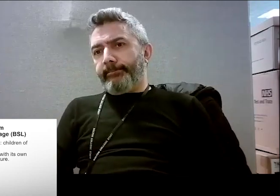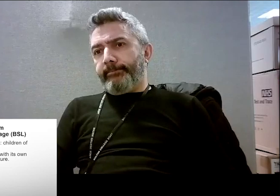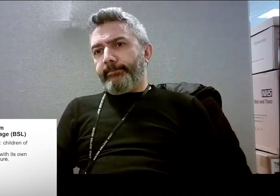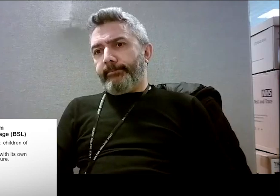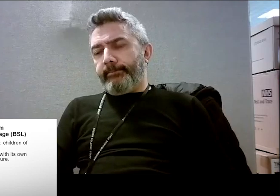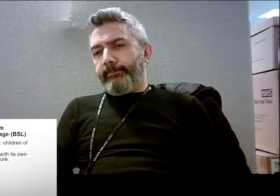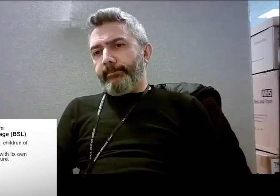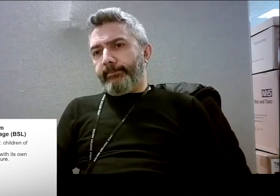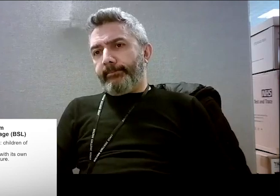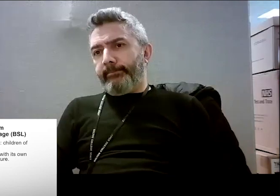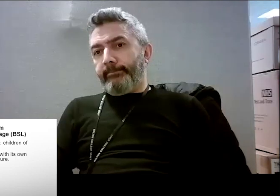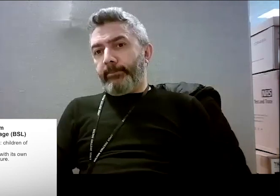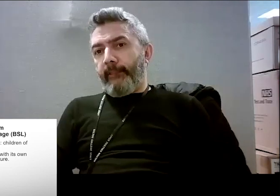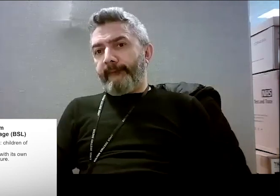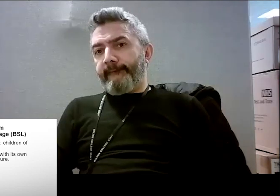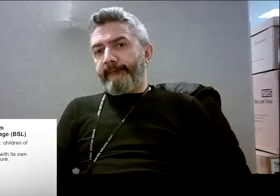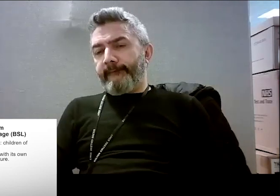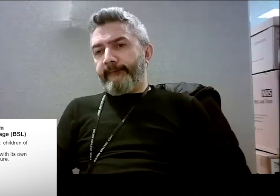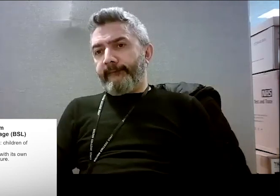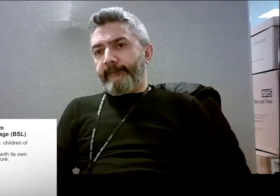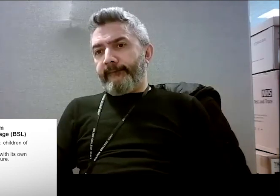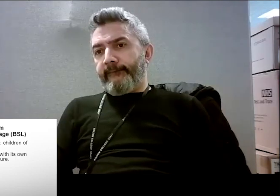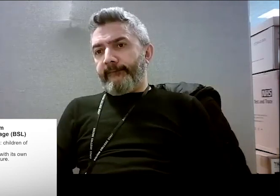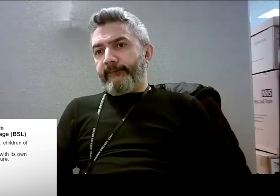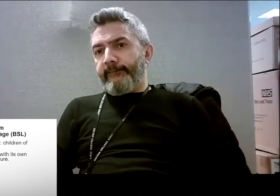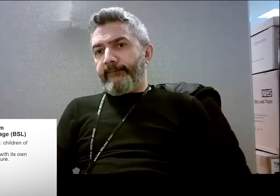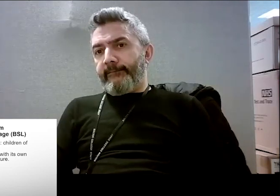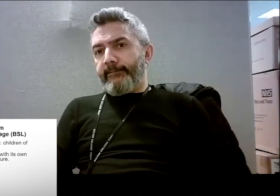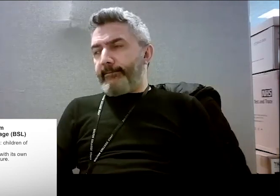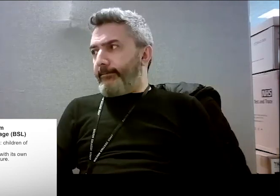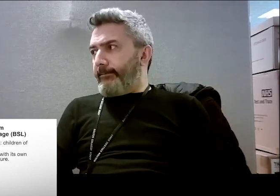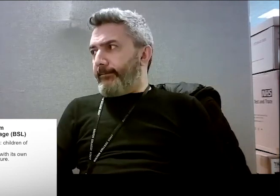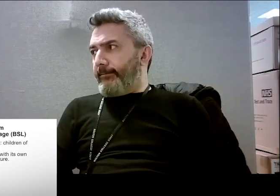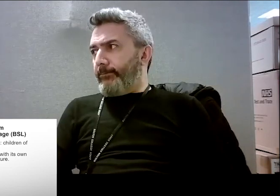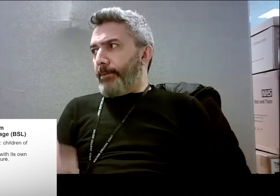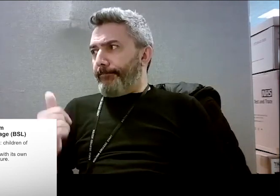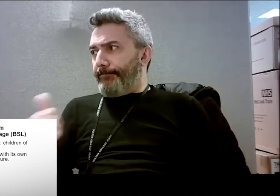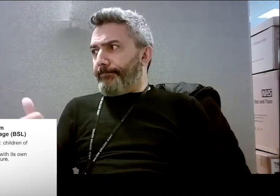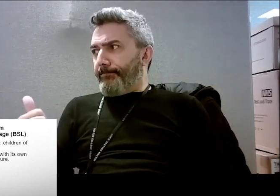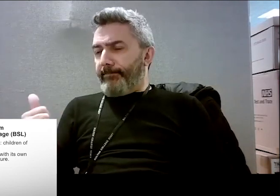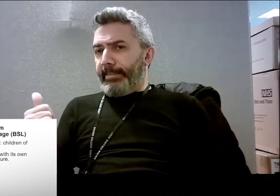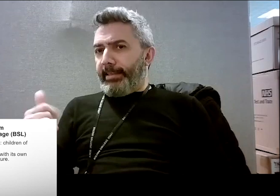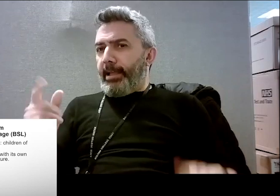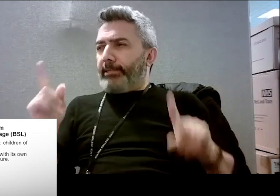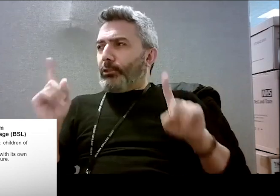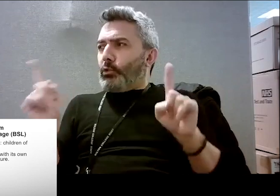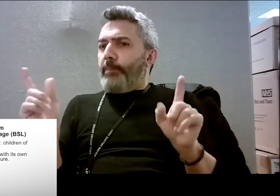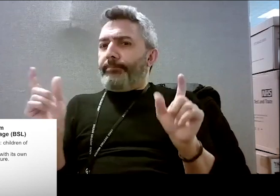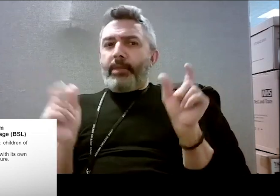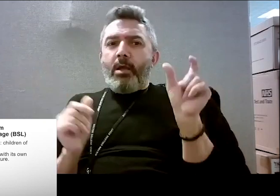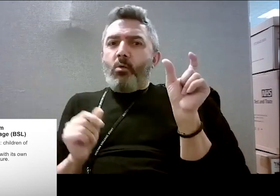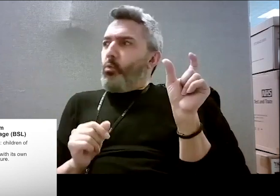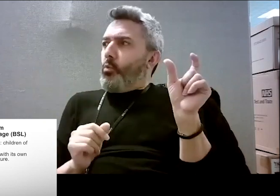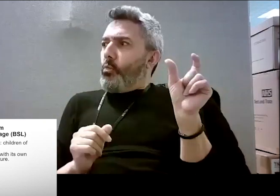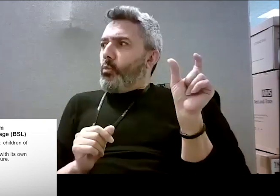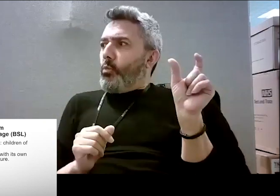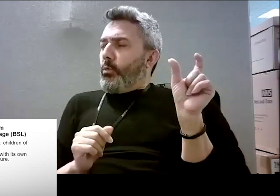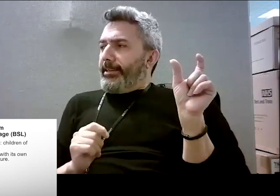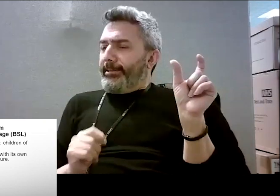means manage, control. So sometimes we have different signs for the same English word. Sometimes it's a